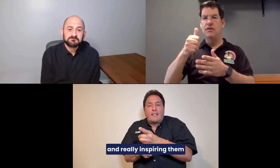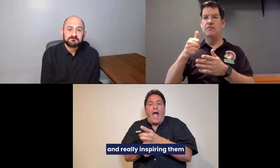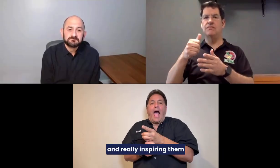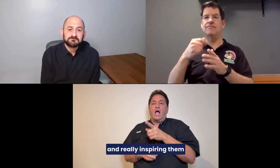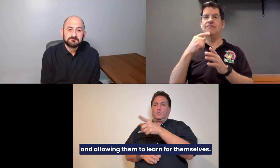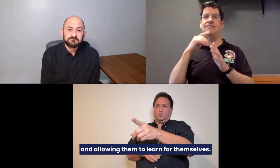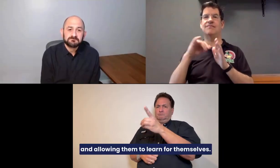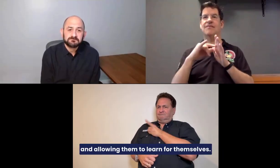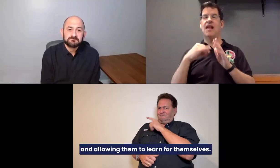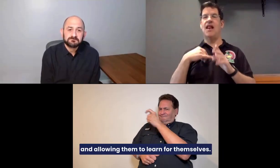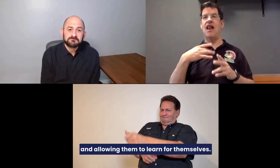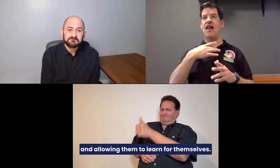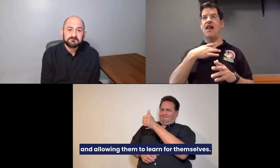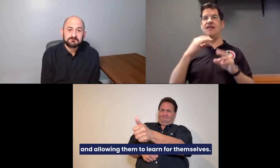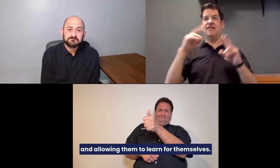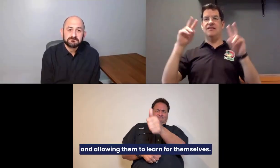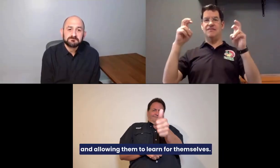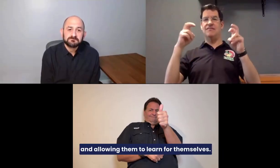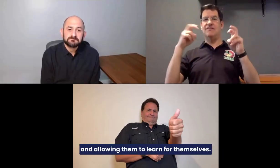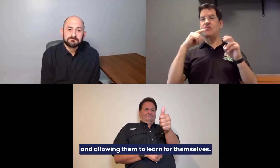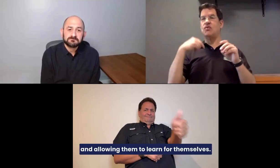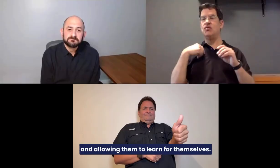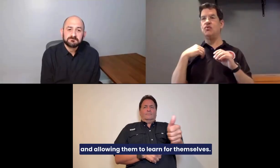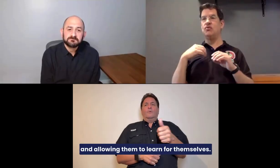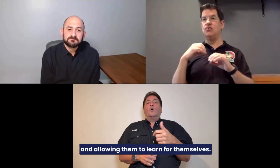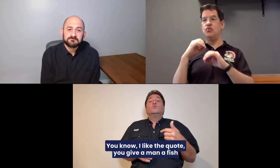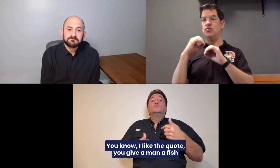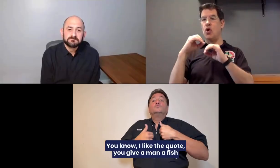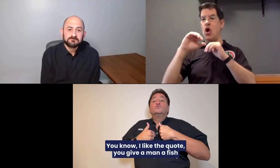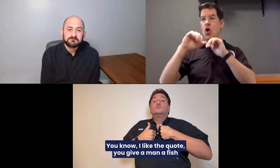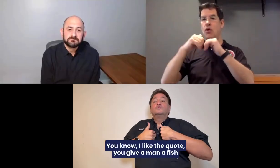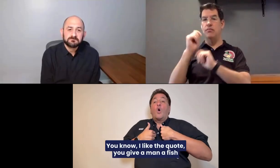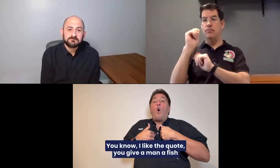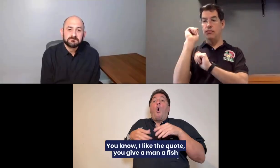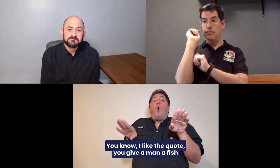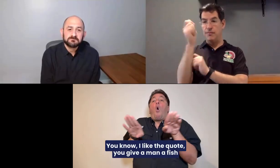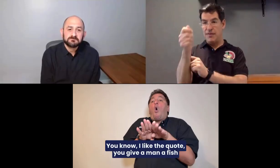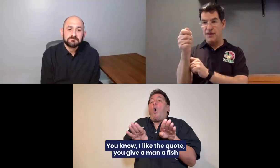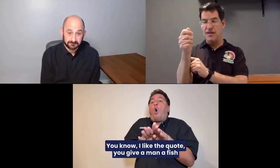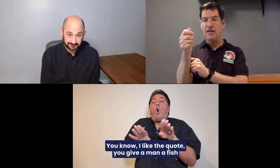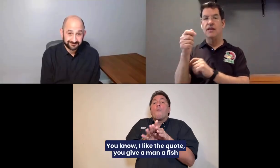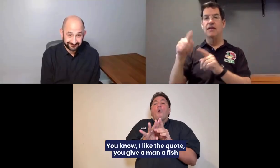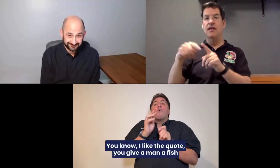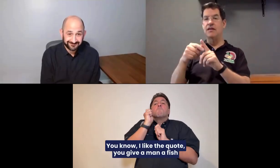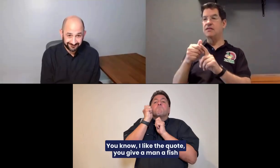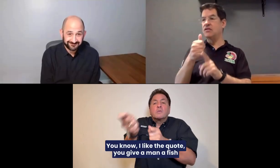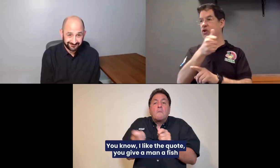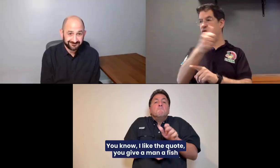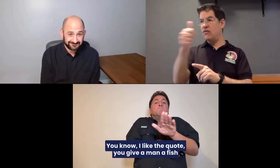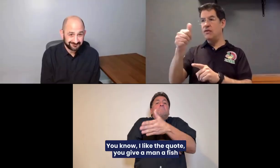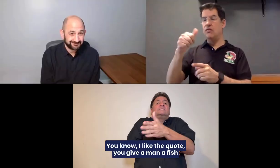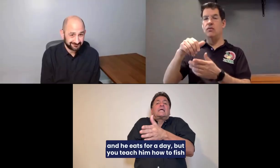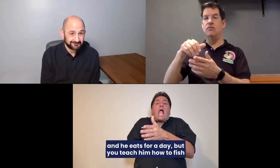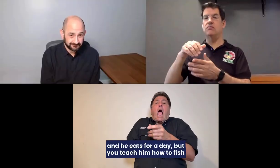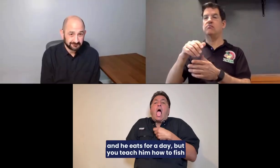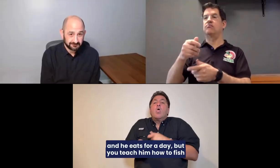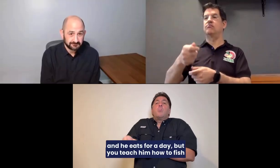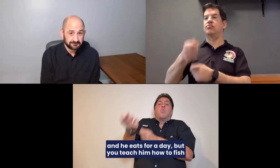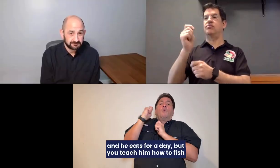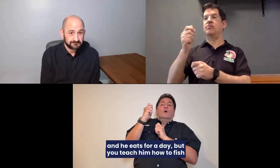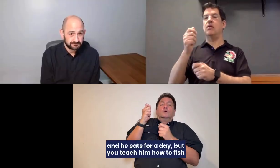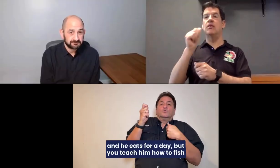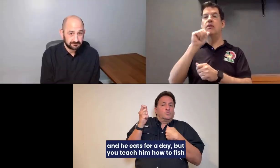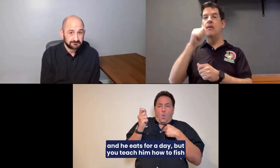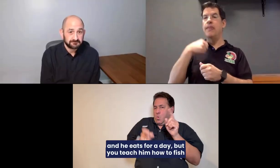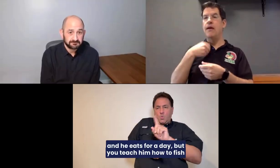them and allowing them to learn for themselves. I like the quote, you give a man a fish and he eats for